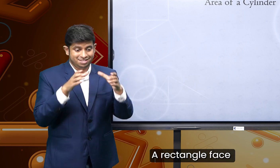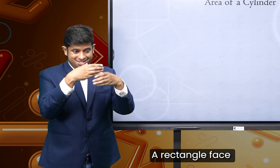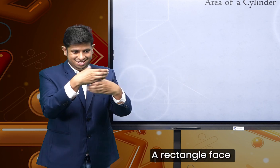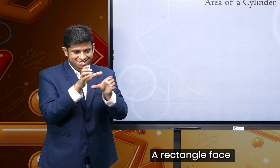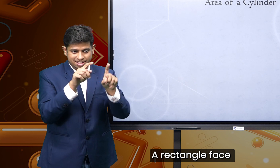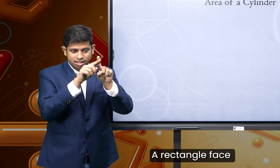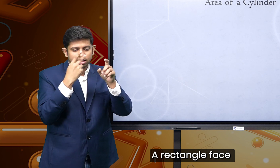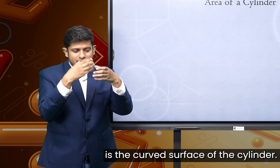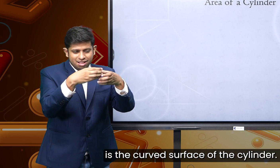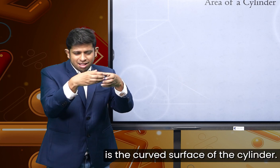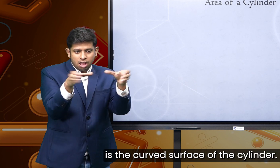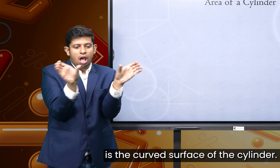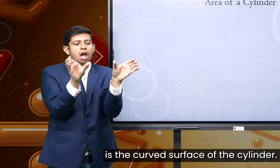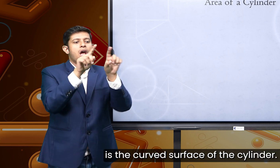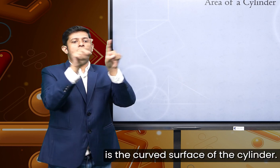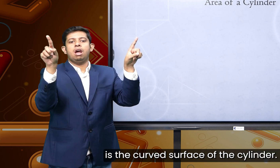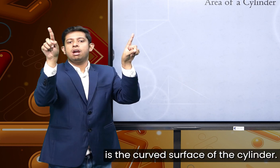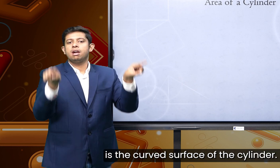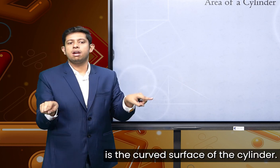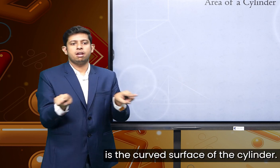A rectangular face is the curved surface of the cylinder.